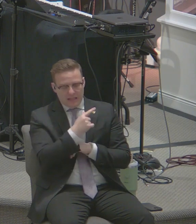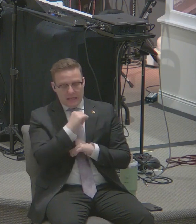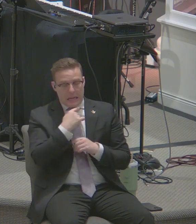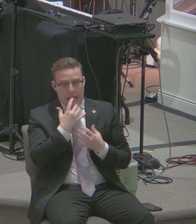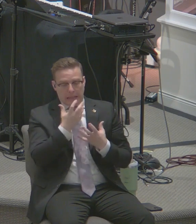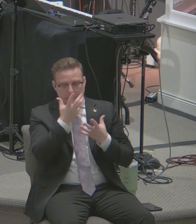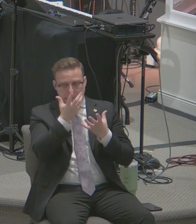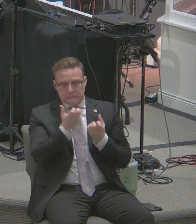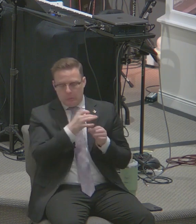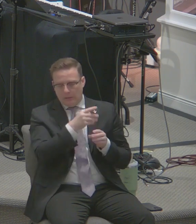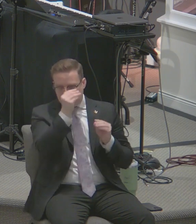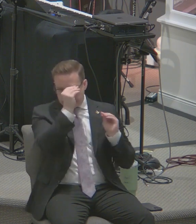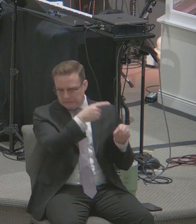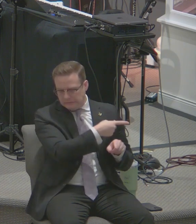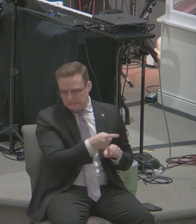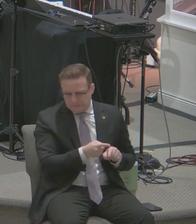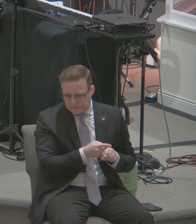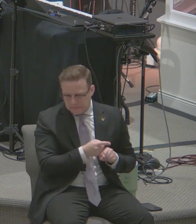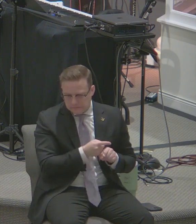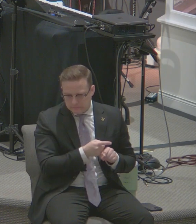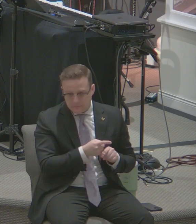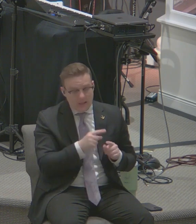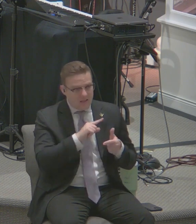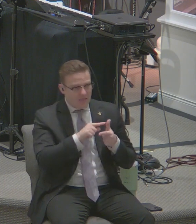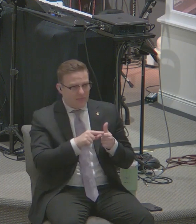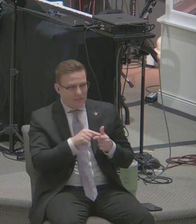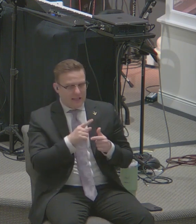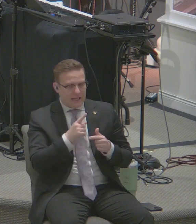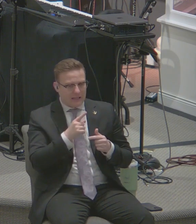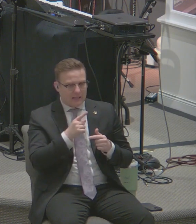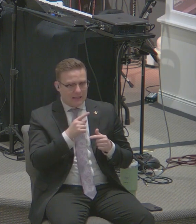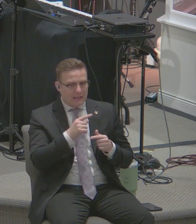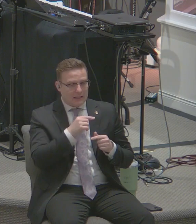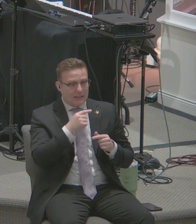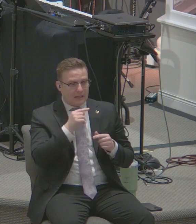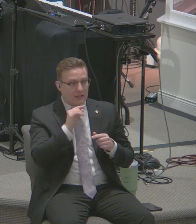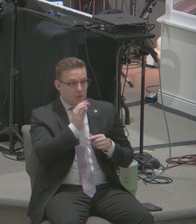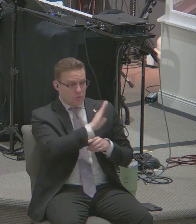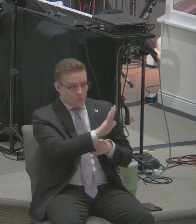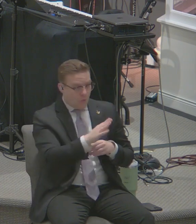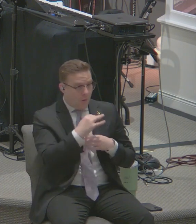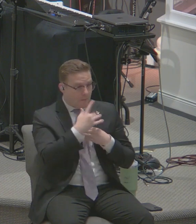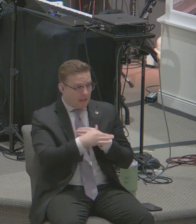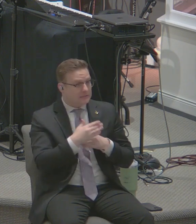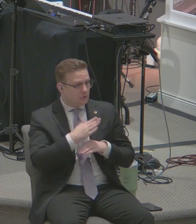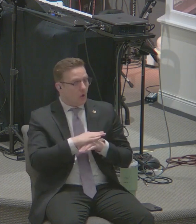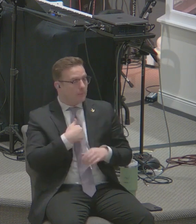to be thankful for a pastor that calls your name out in prayer.